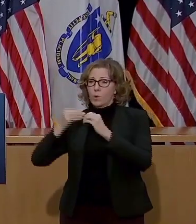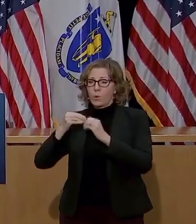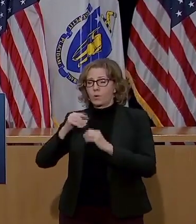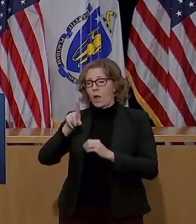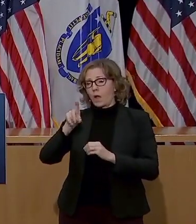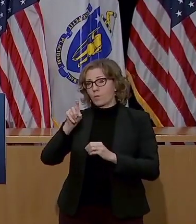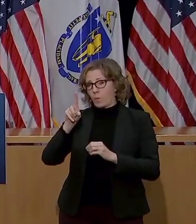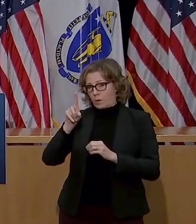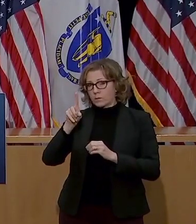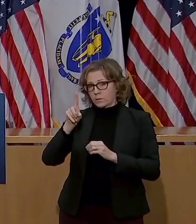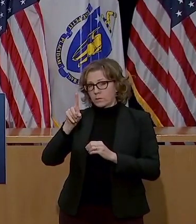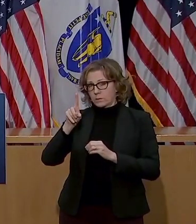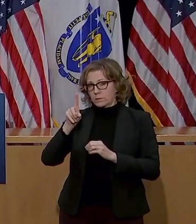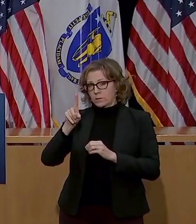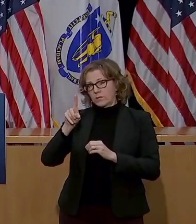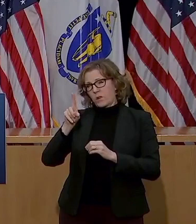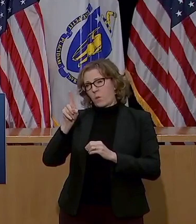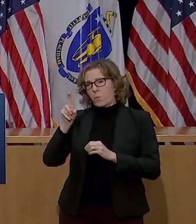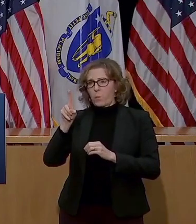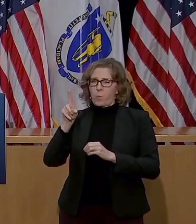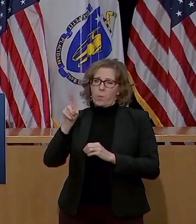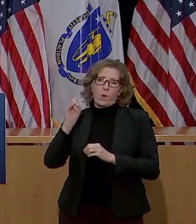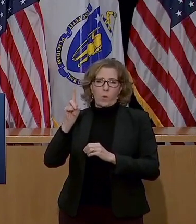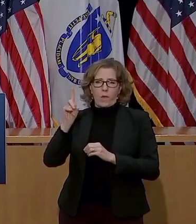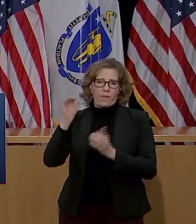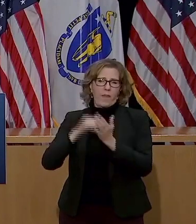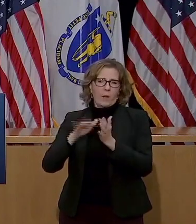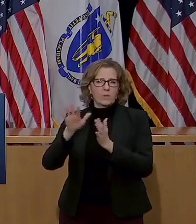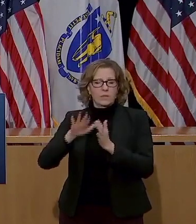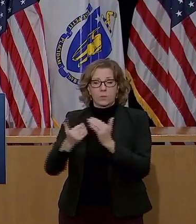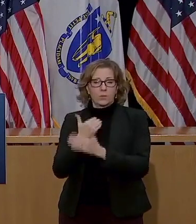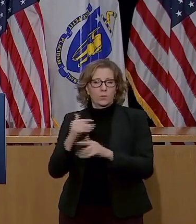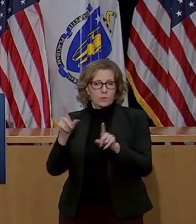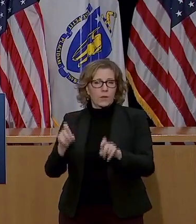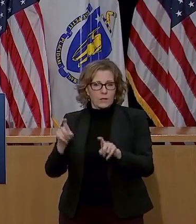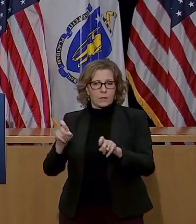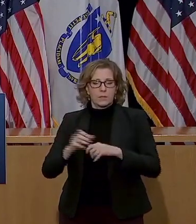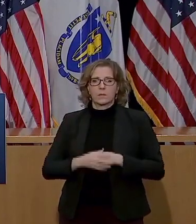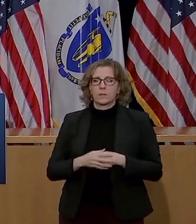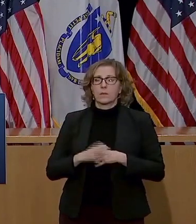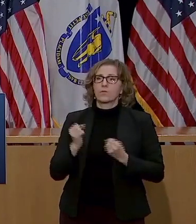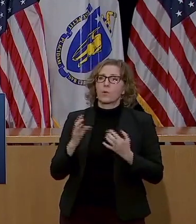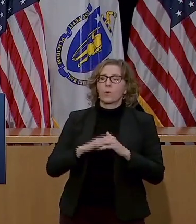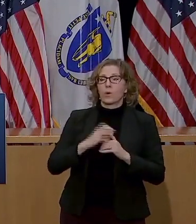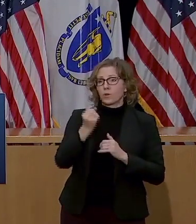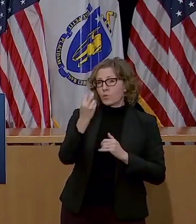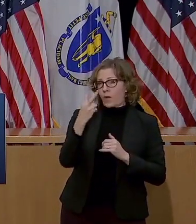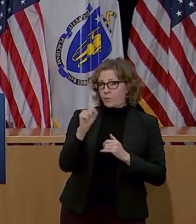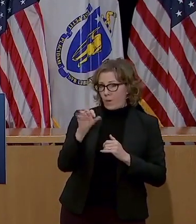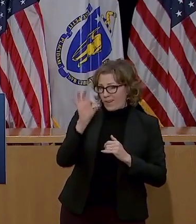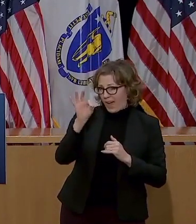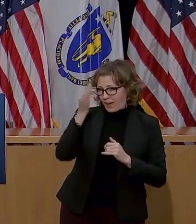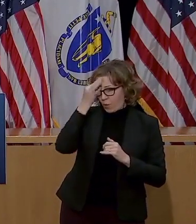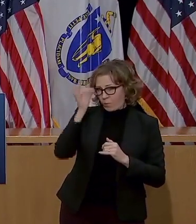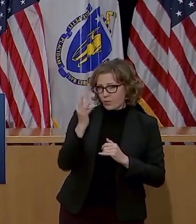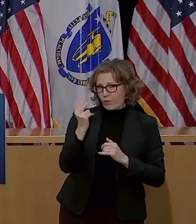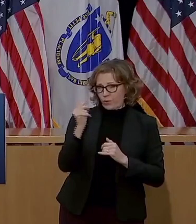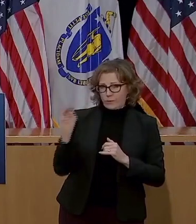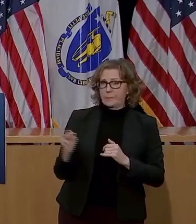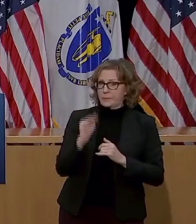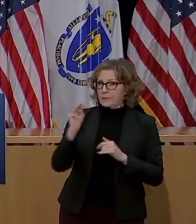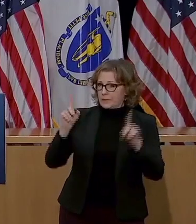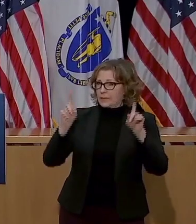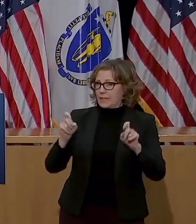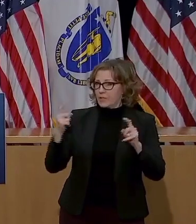327 new tests, and over 12.9 million tests in total have been reported so far in Massachusetts.